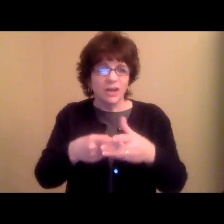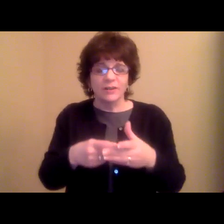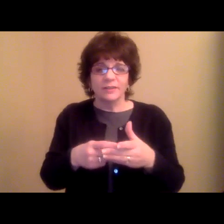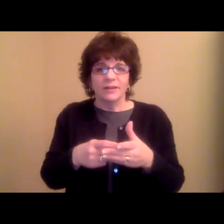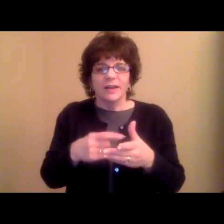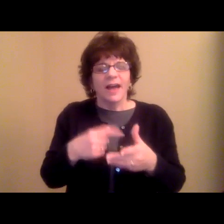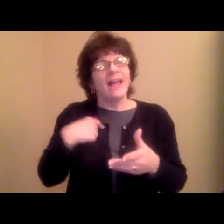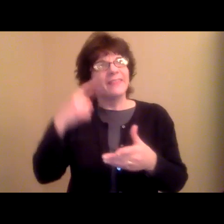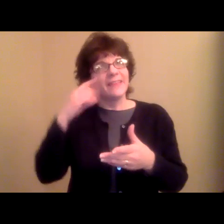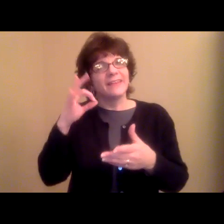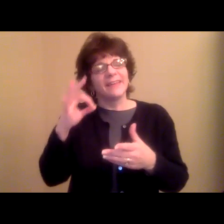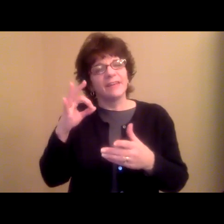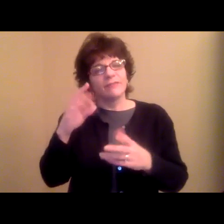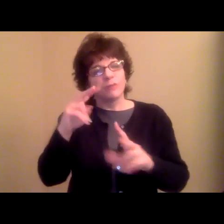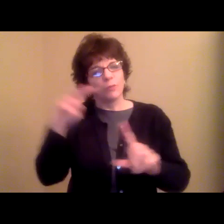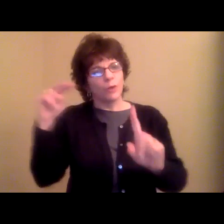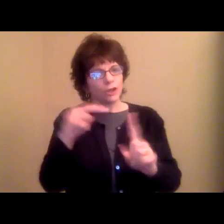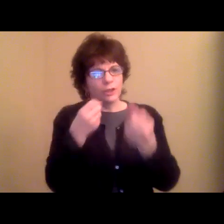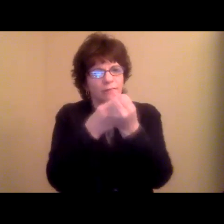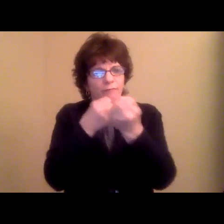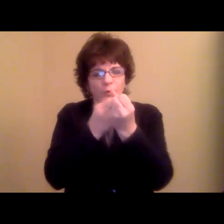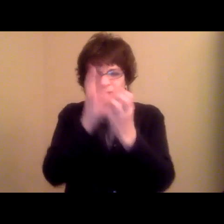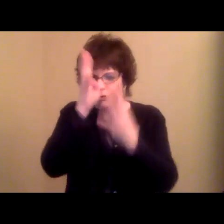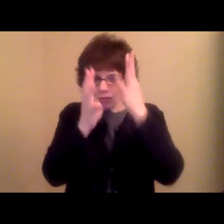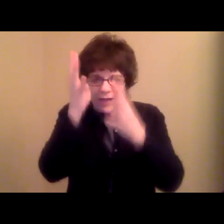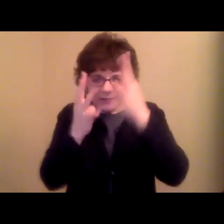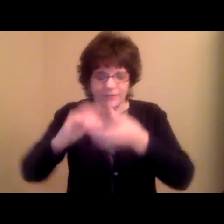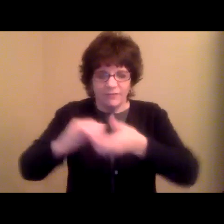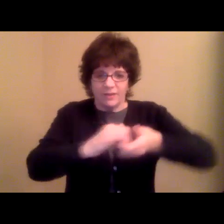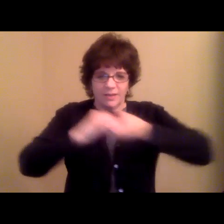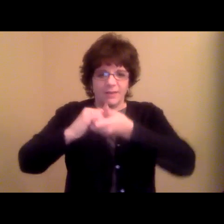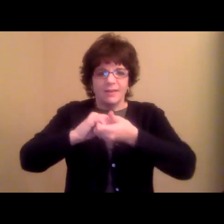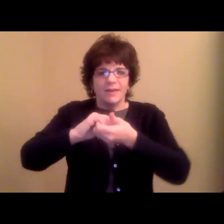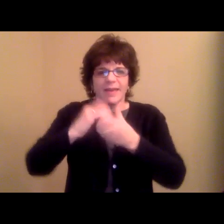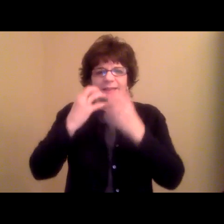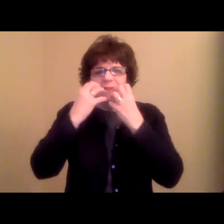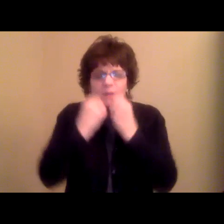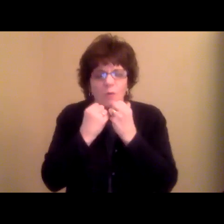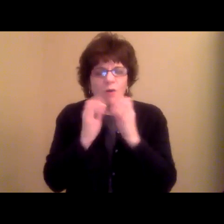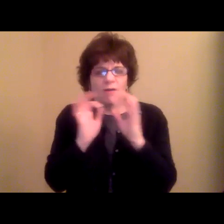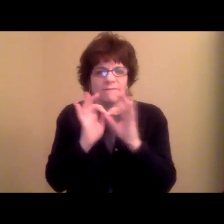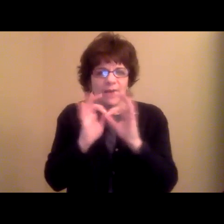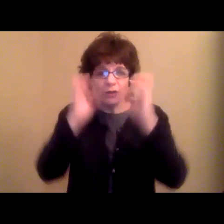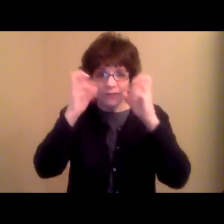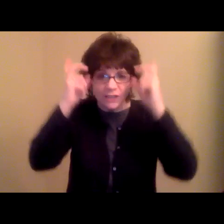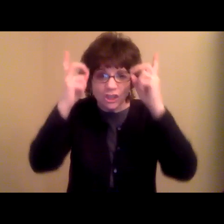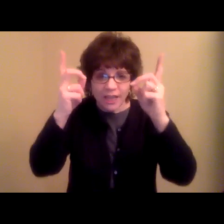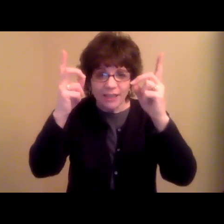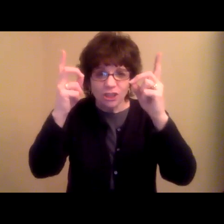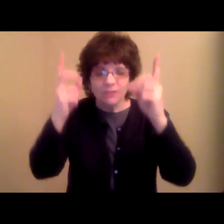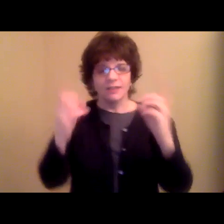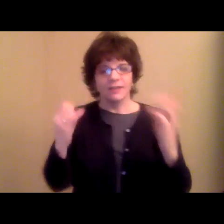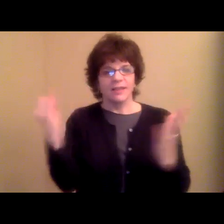think if we regard fostering creativity as one of the core values of education, the